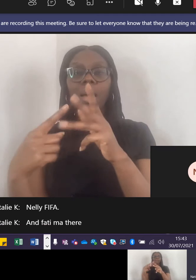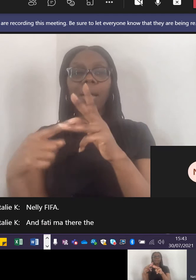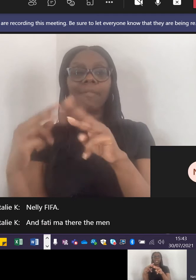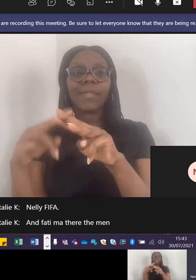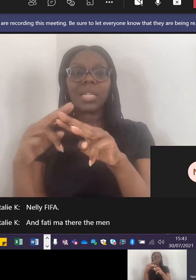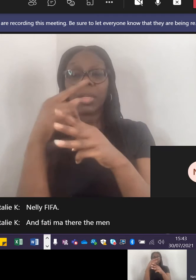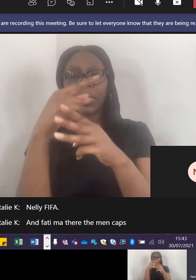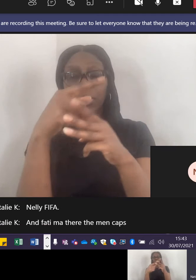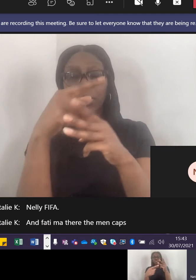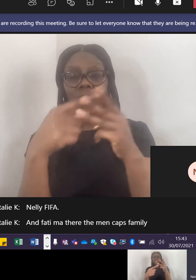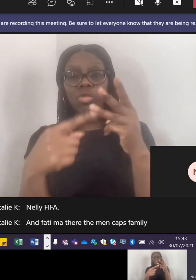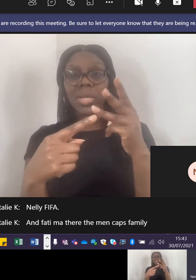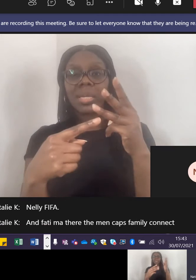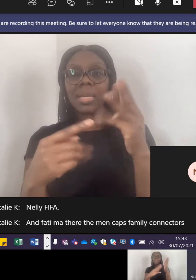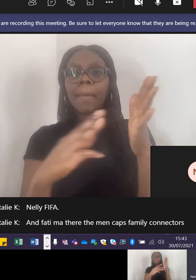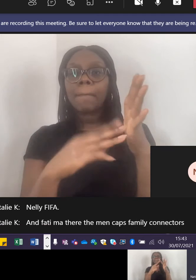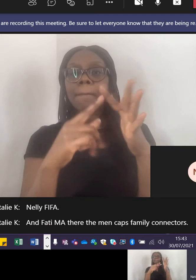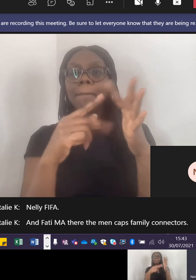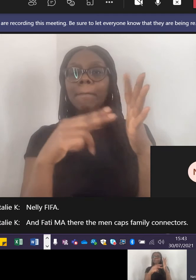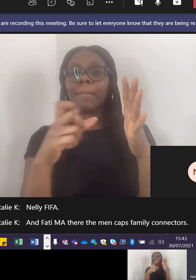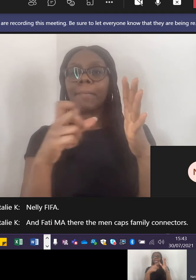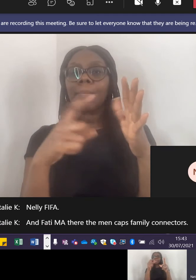Mencap family connectors.